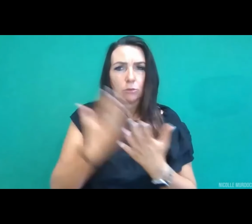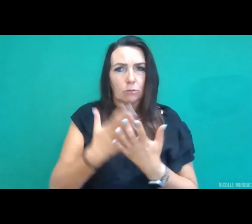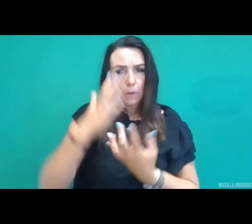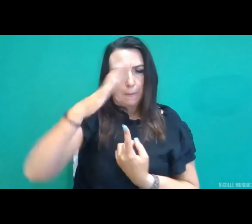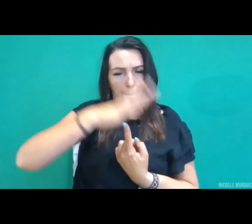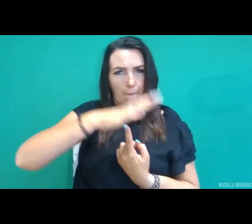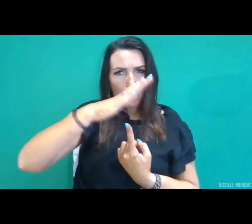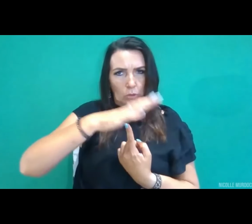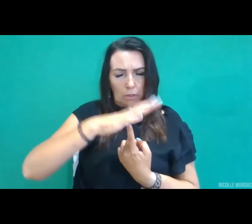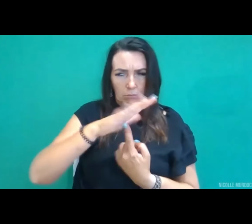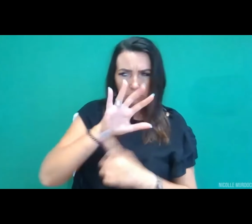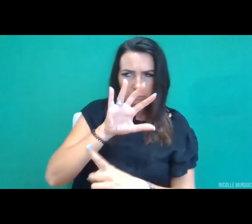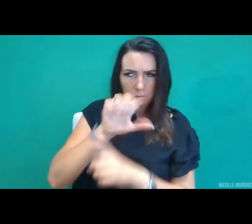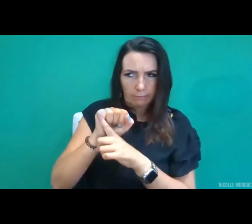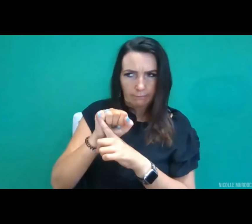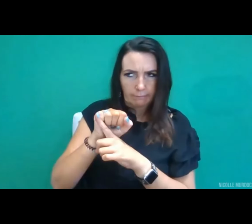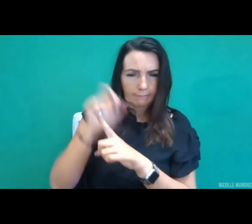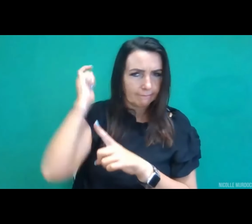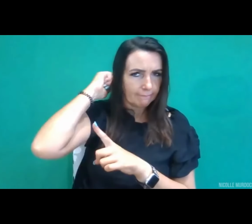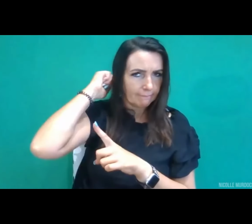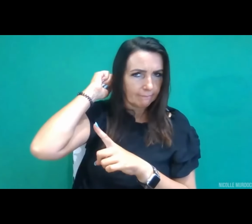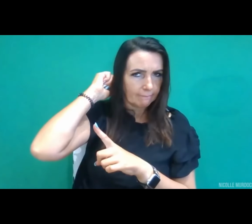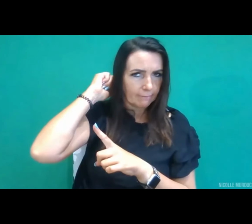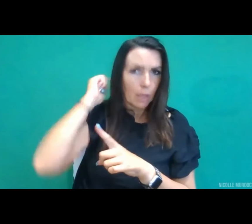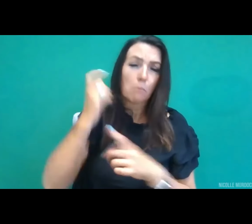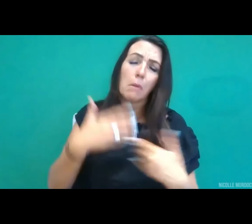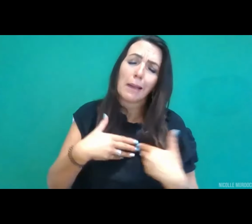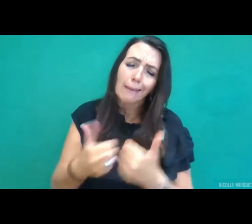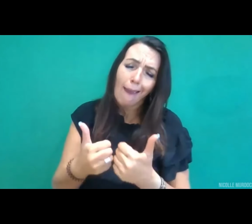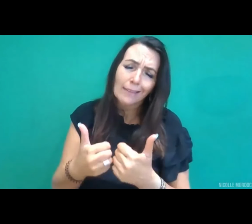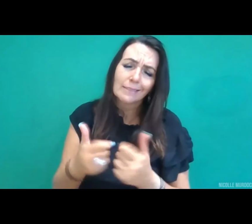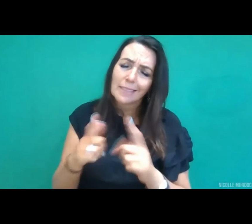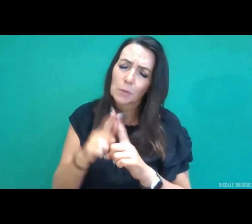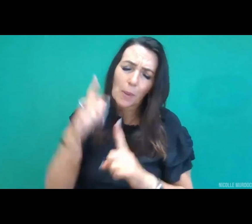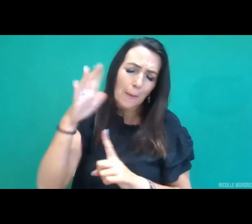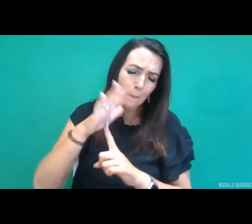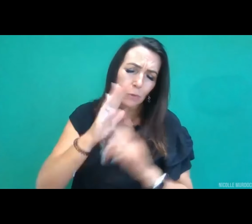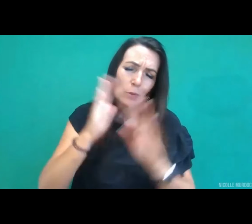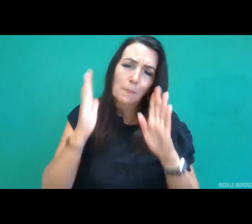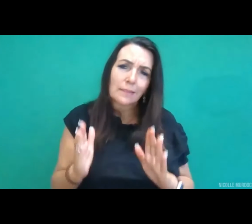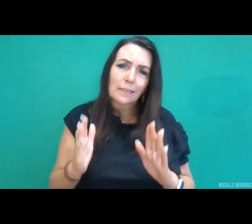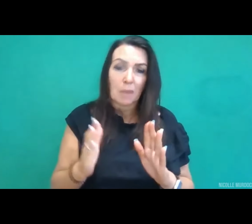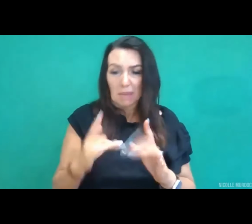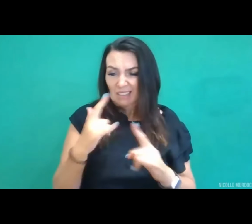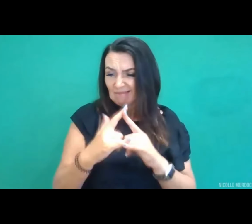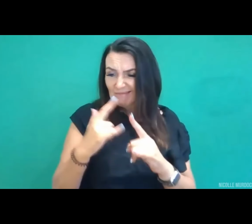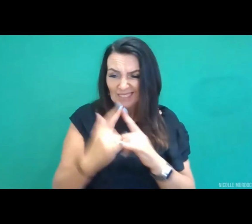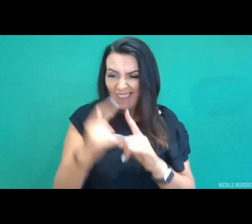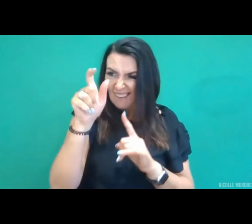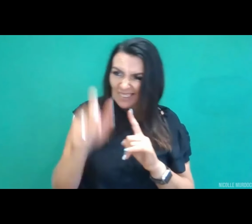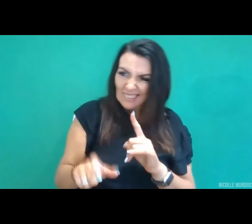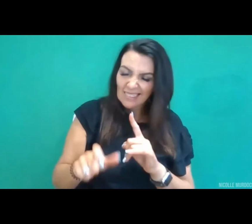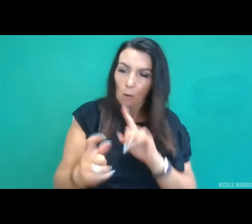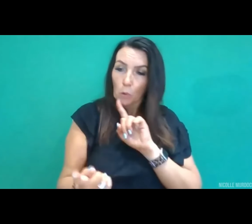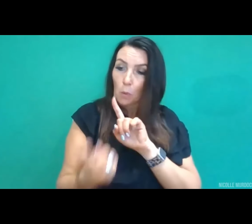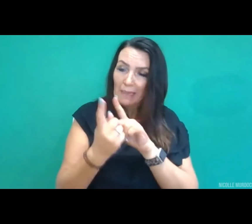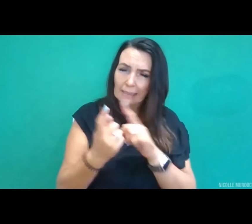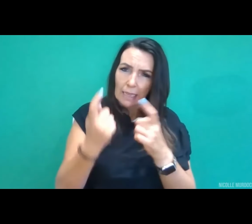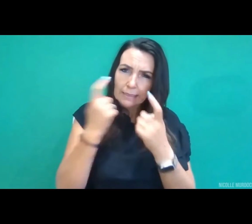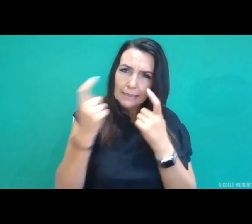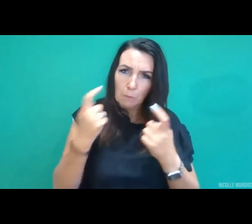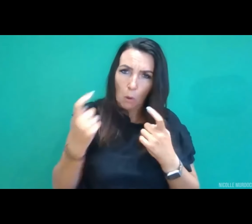note of that. But it's also important to be kind. So if someone that you're having sex with or someone that you meet has spots and they're not even aware